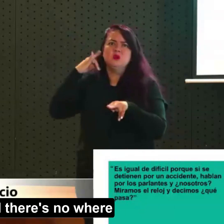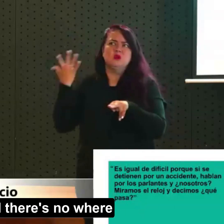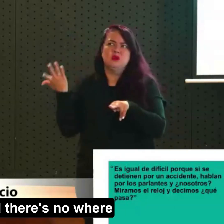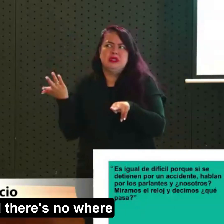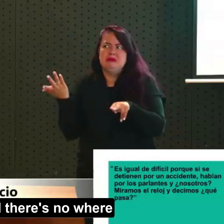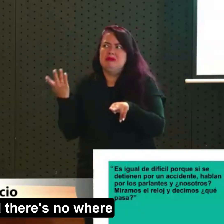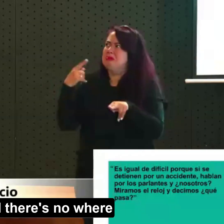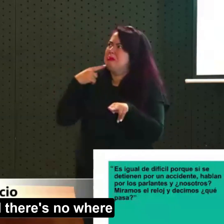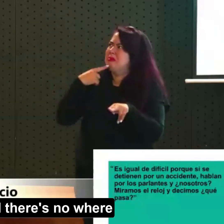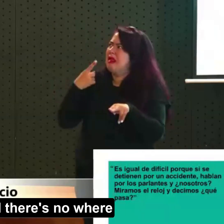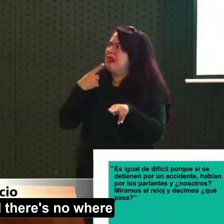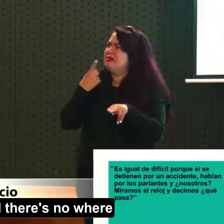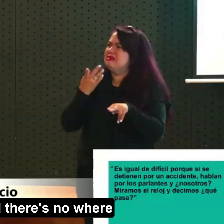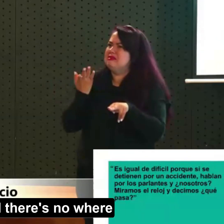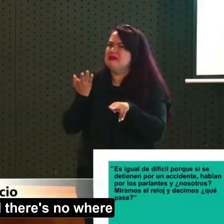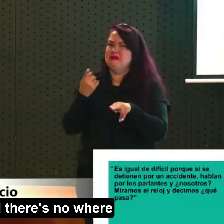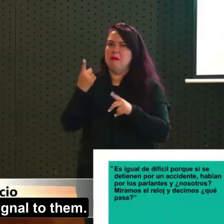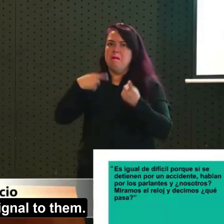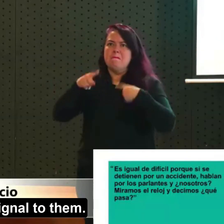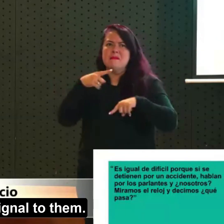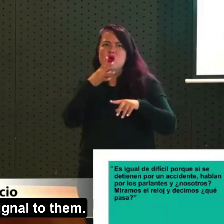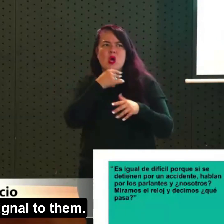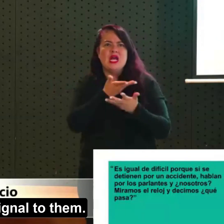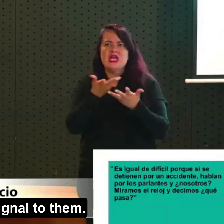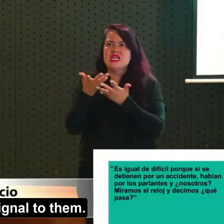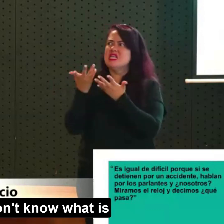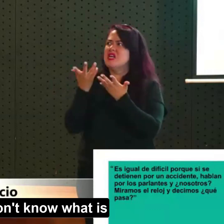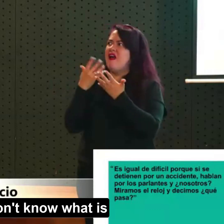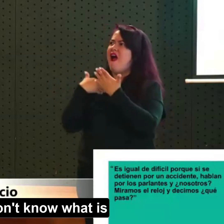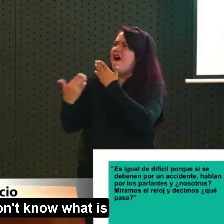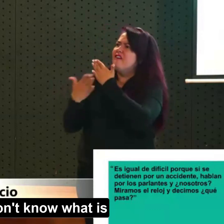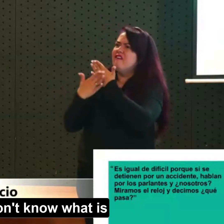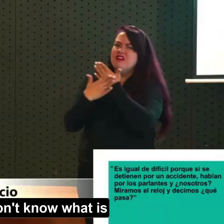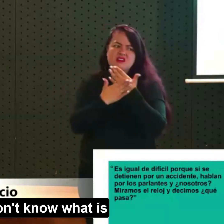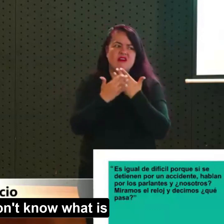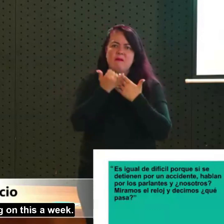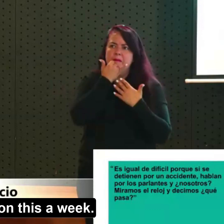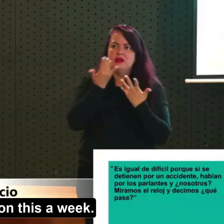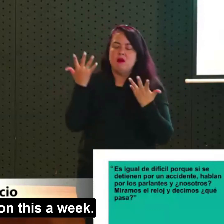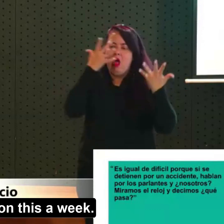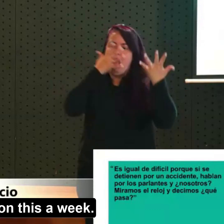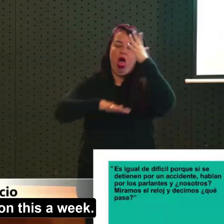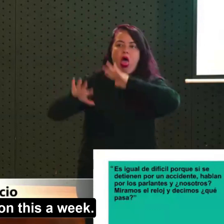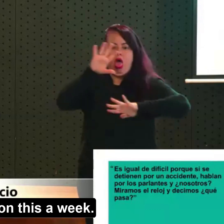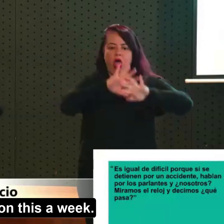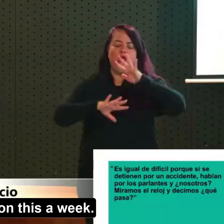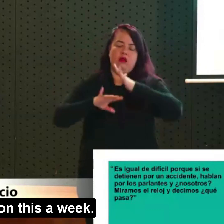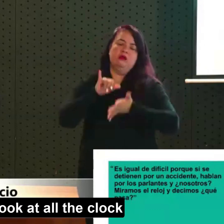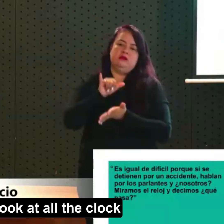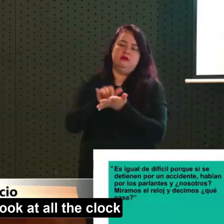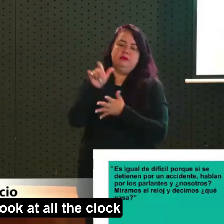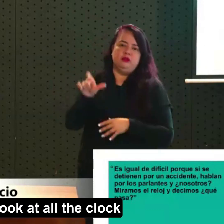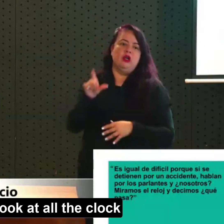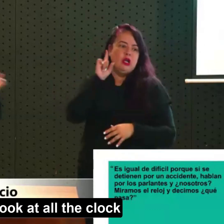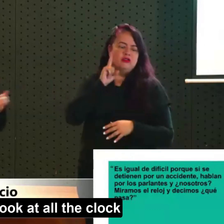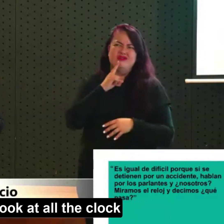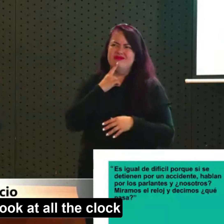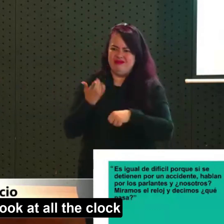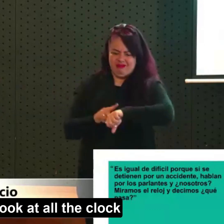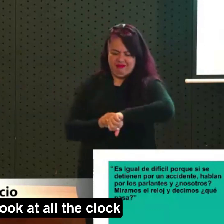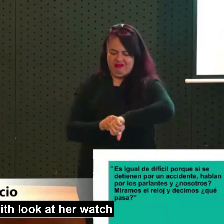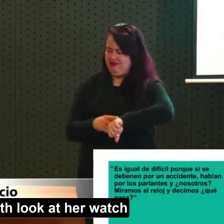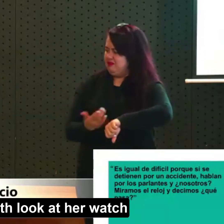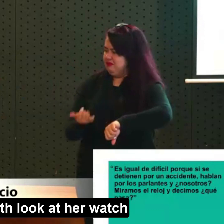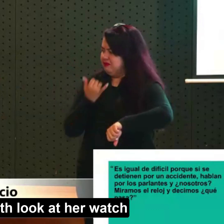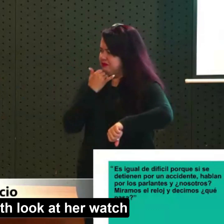us, and there's no other signal to them, so we don't know what is going on. They say we either look at